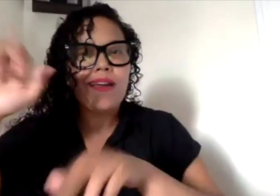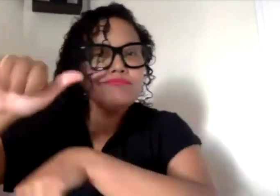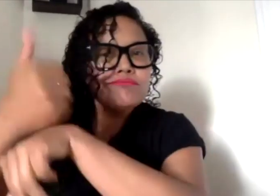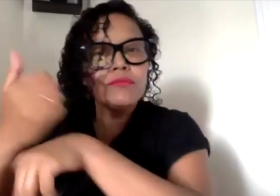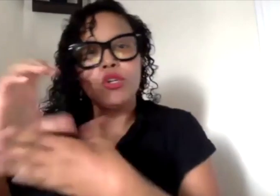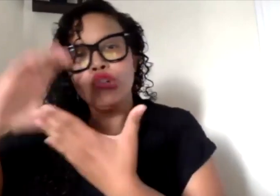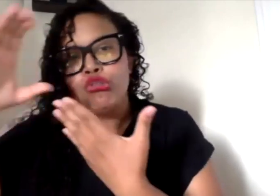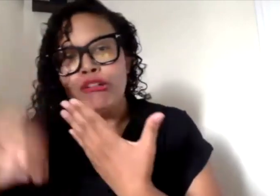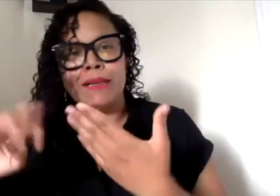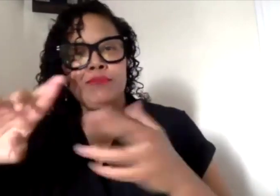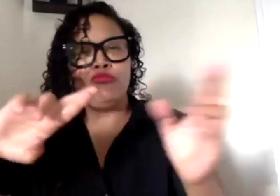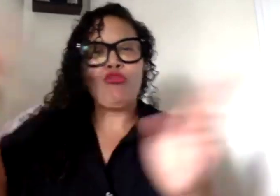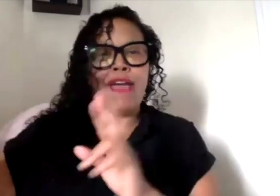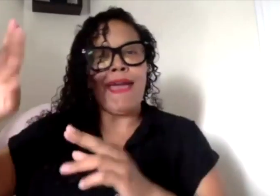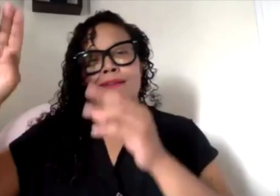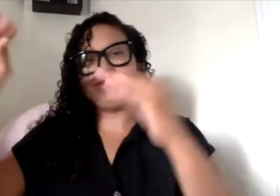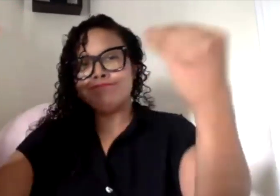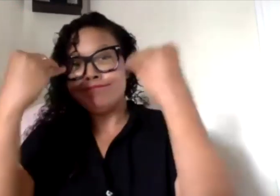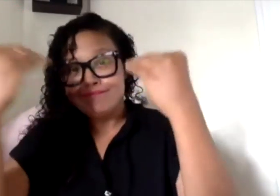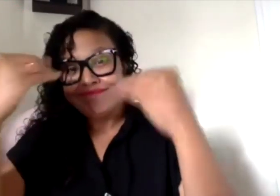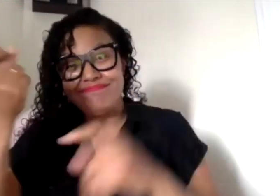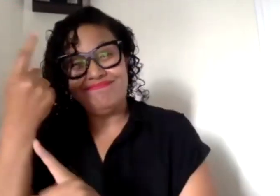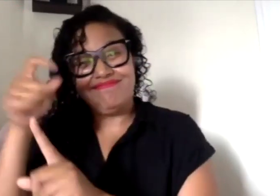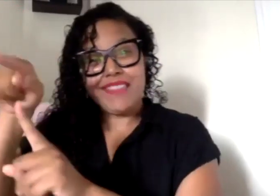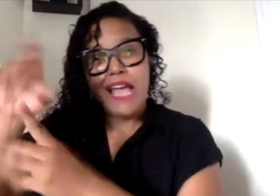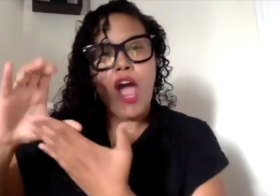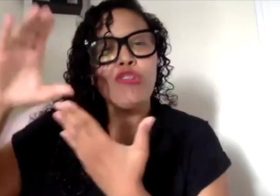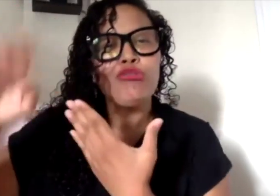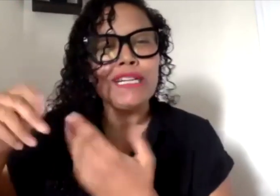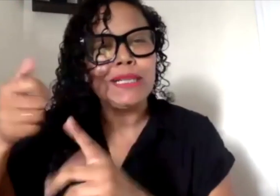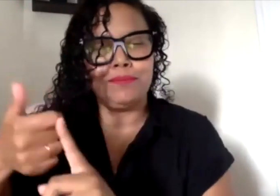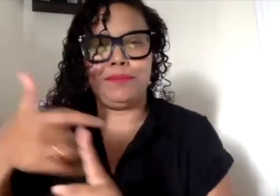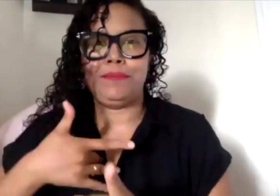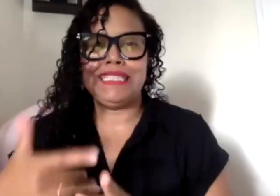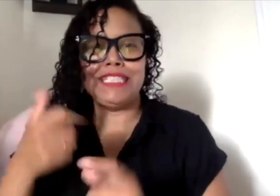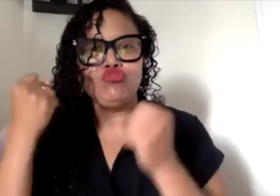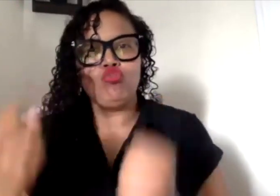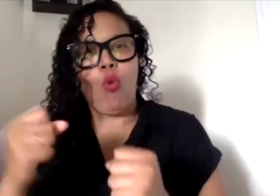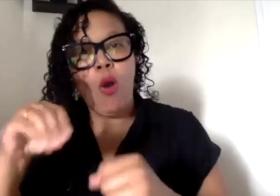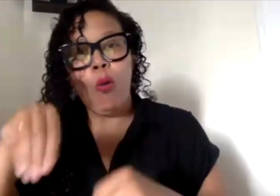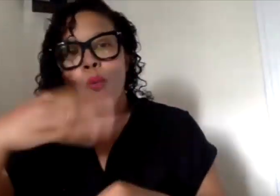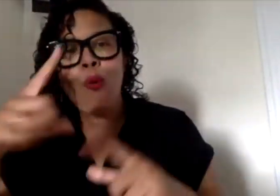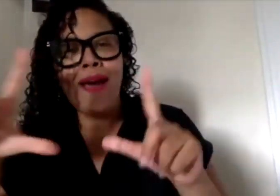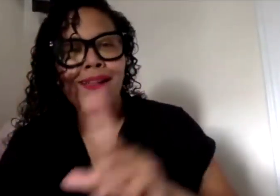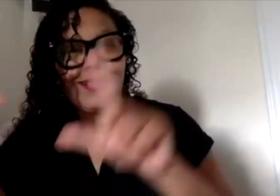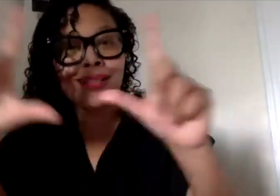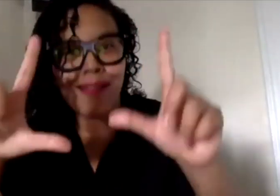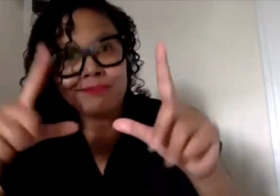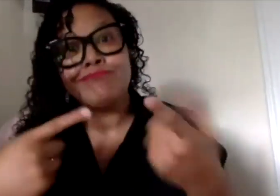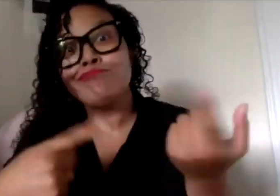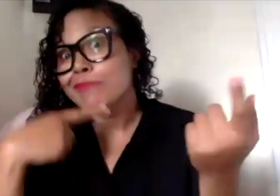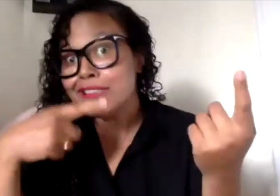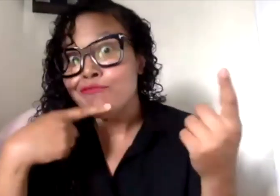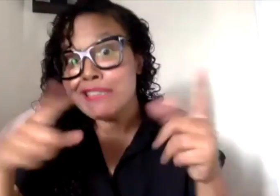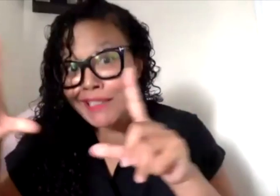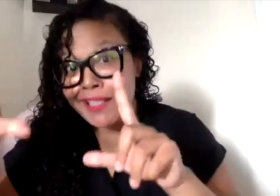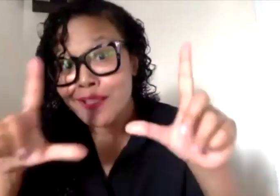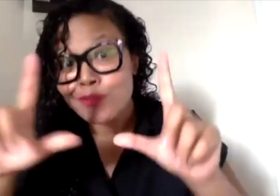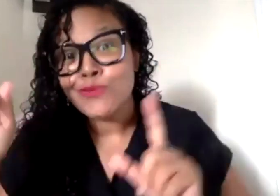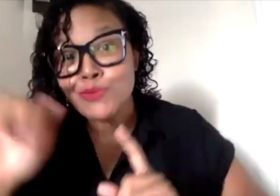classroom, the teacher already has their curriculum established, and what they plan to teach the teachers is strongly rooted into a